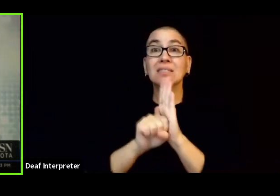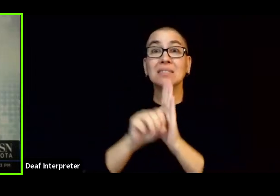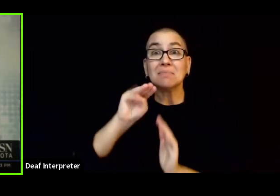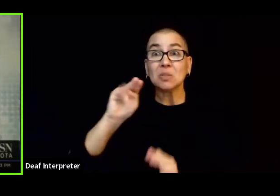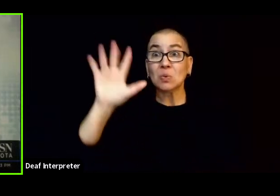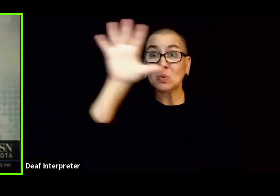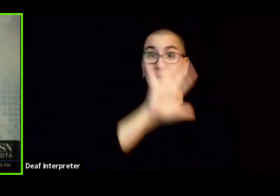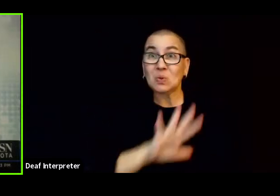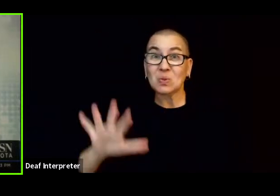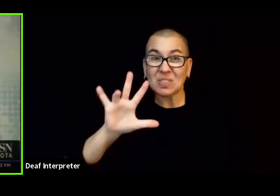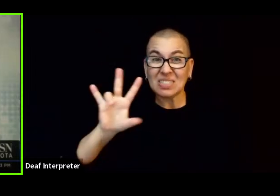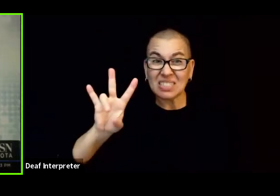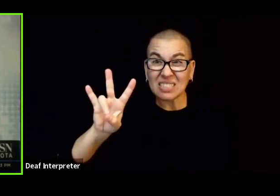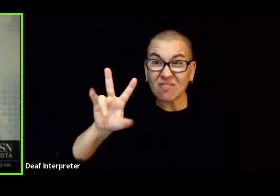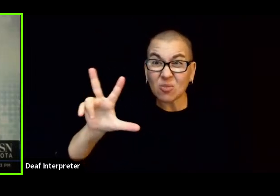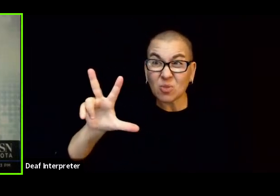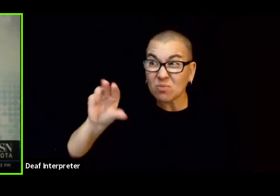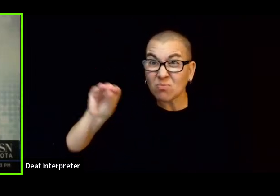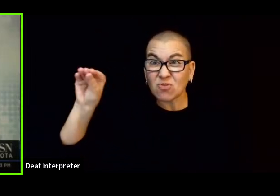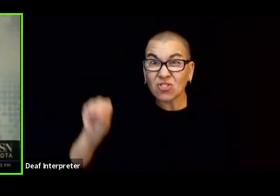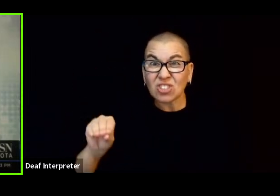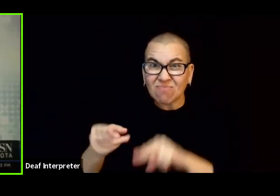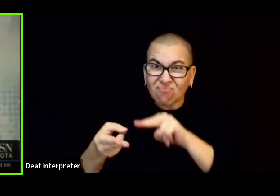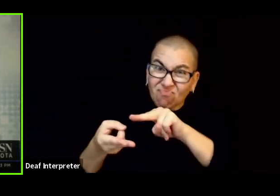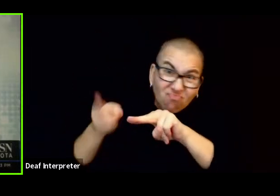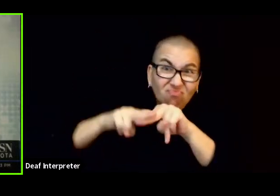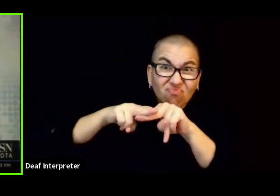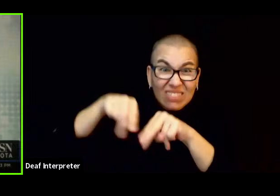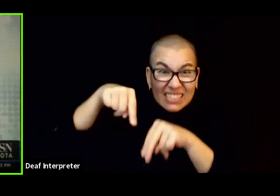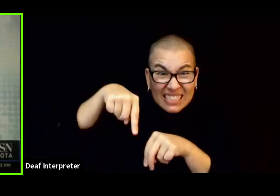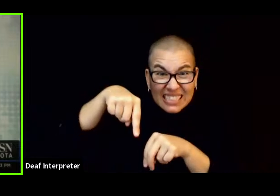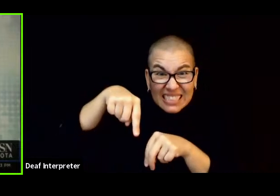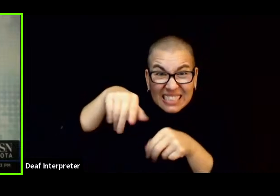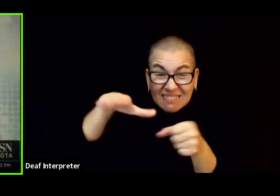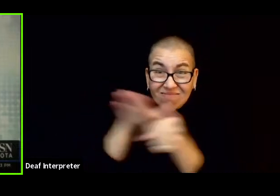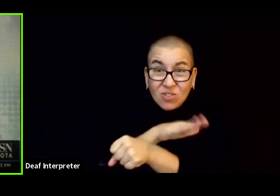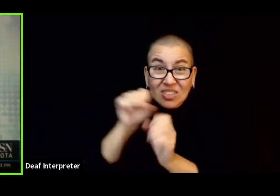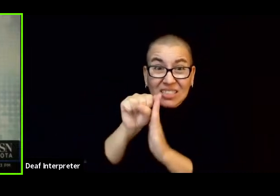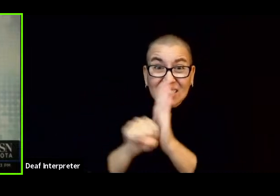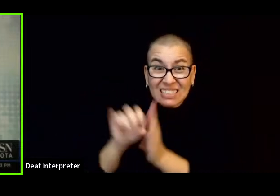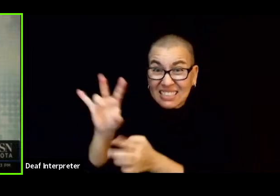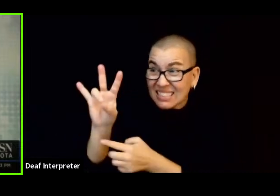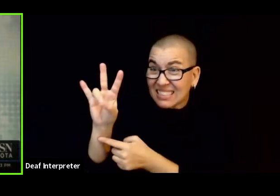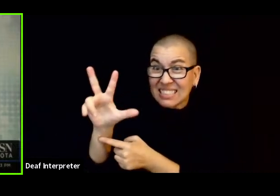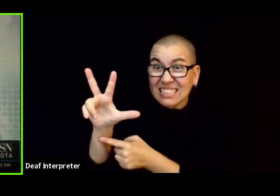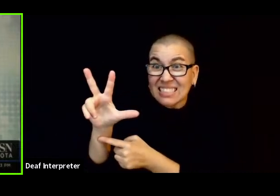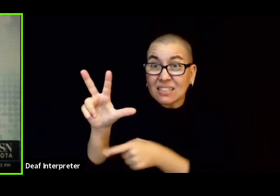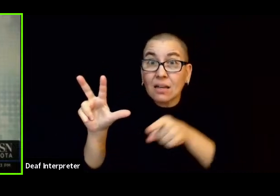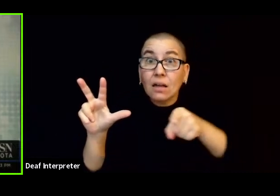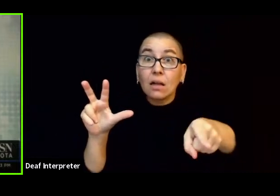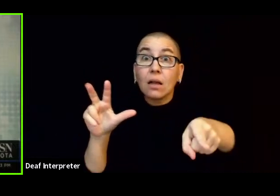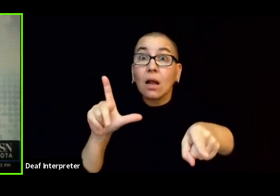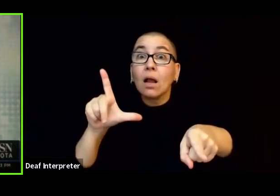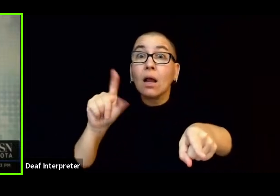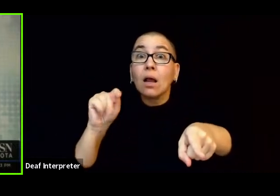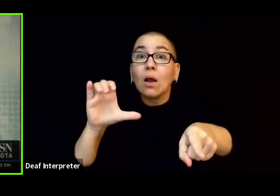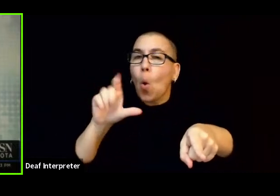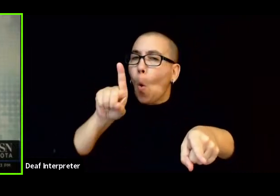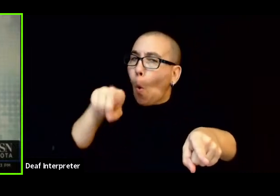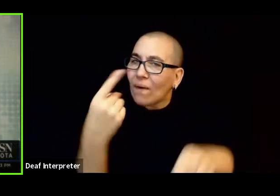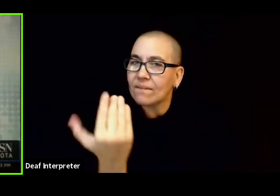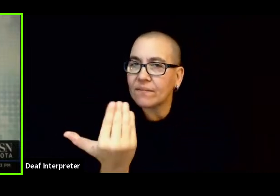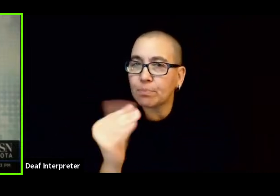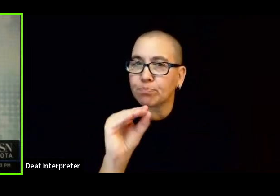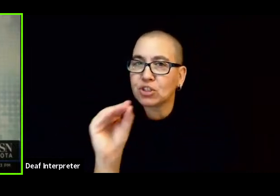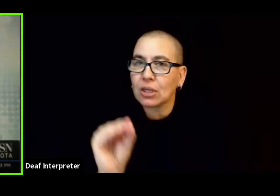of October, new cases in long-term care facilities increased 15% at that same time period. As of